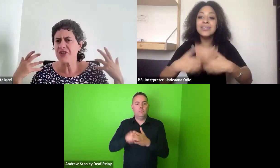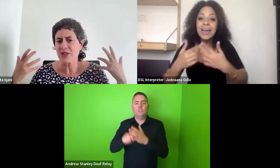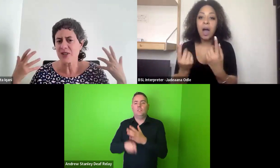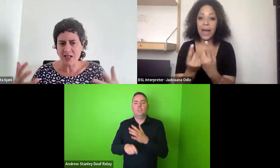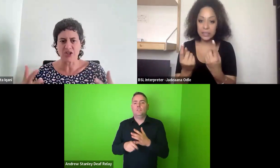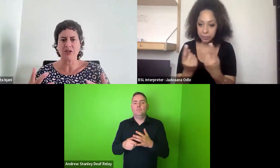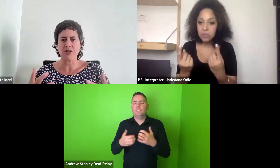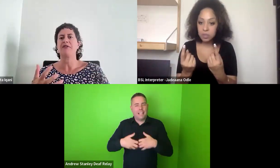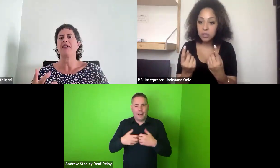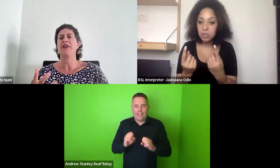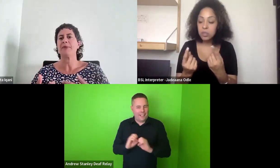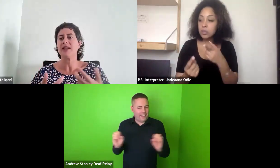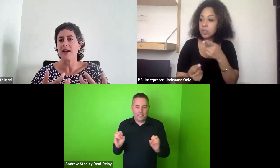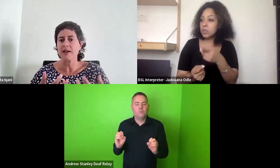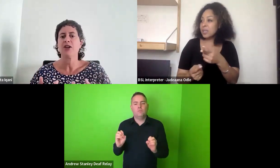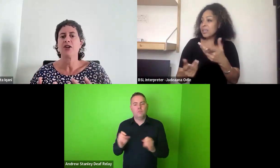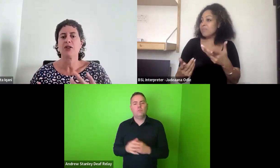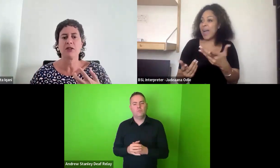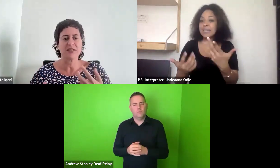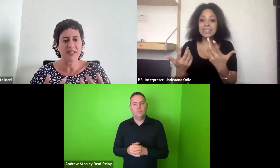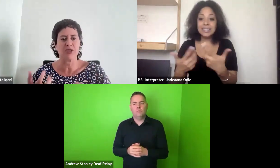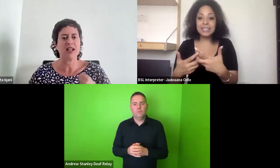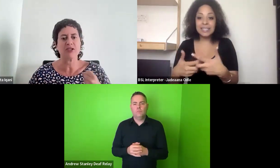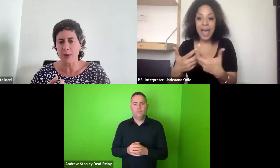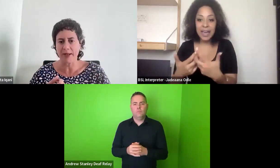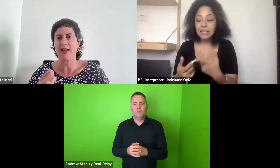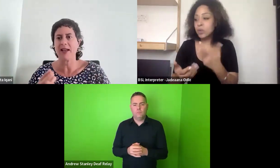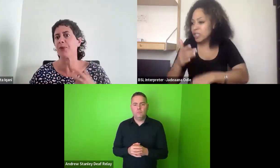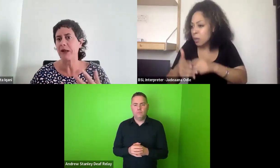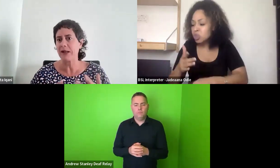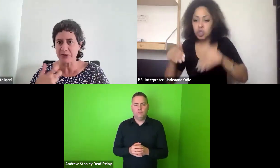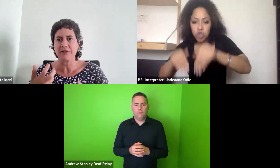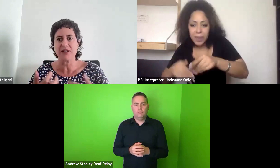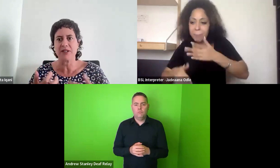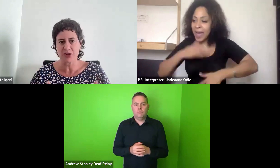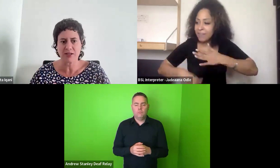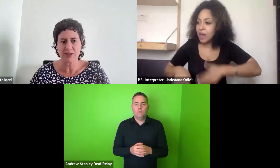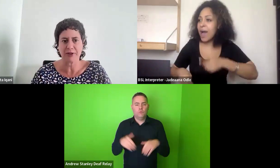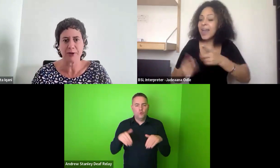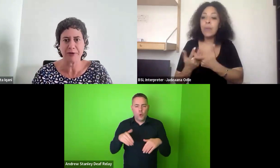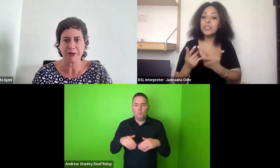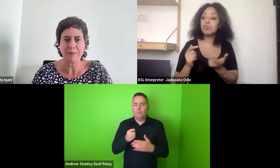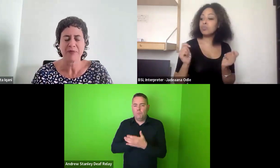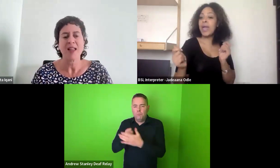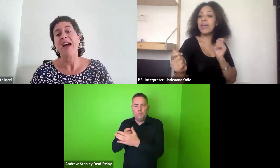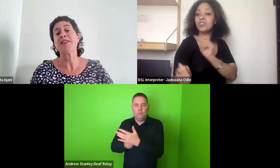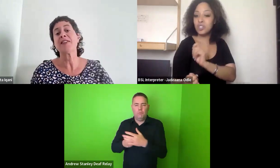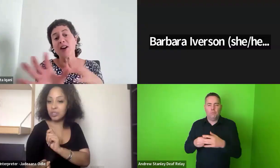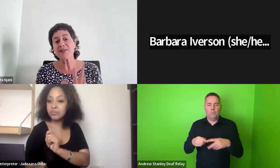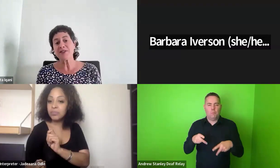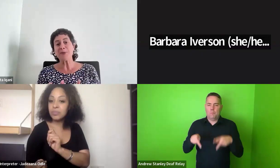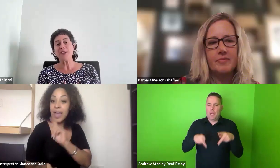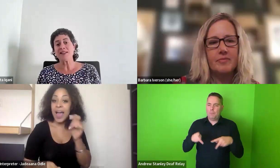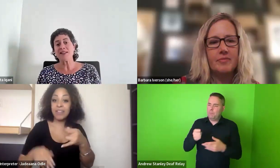the individualization of tech consumption and shopping and the replacement of these objects over and over.